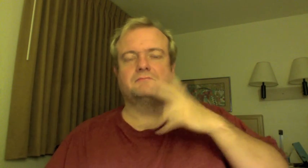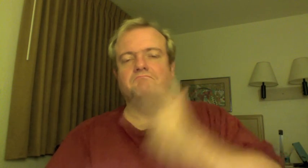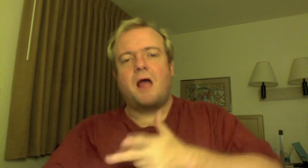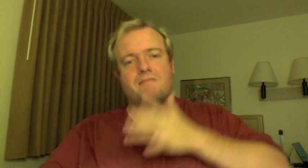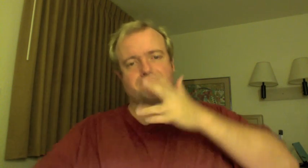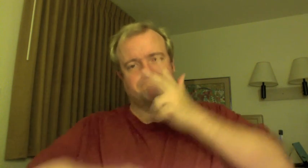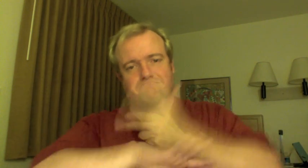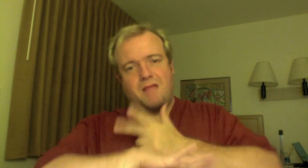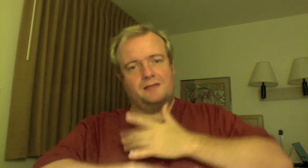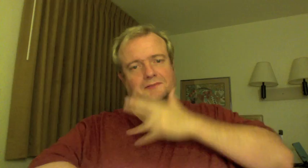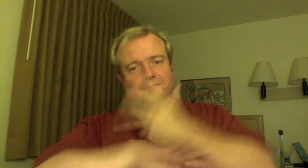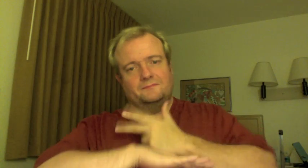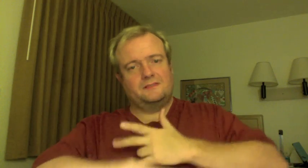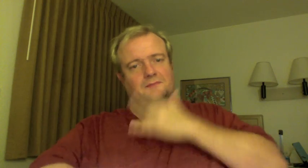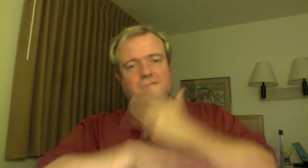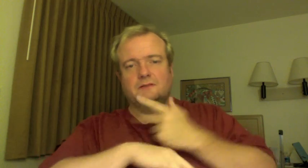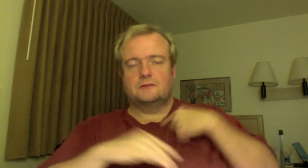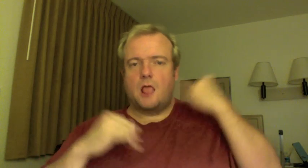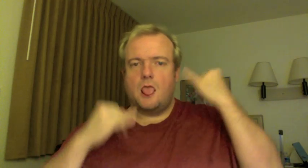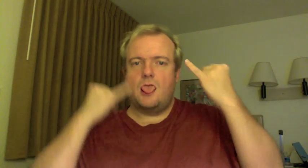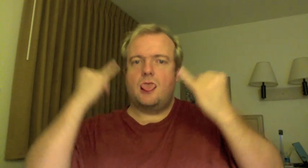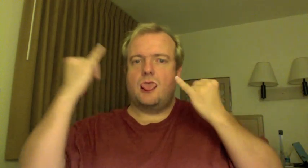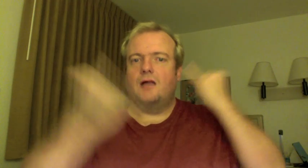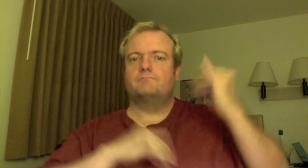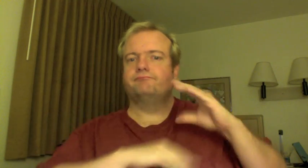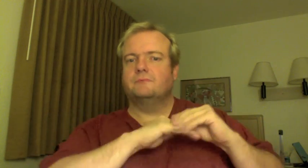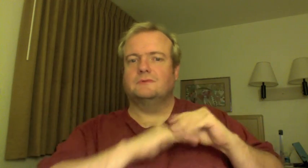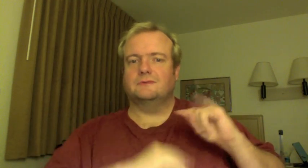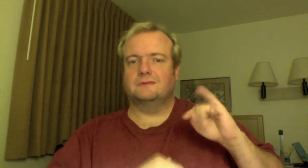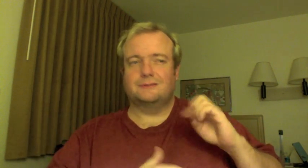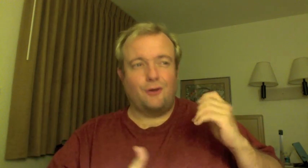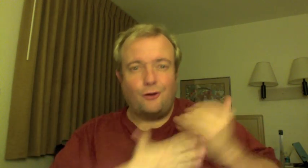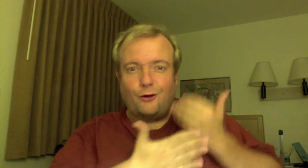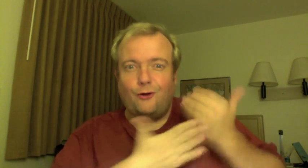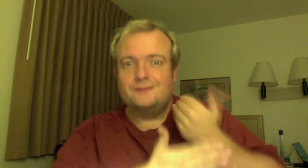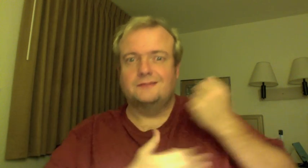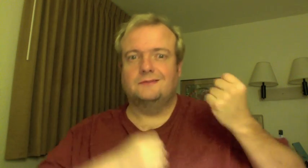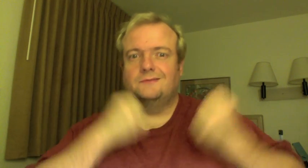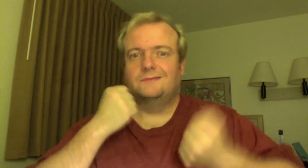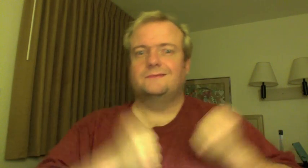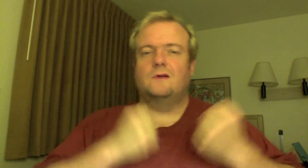Imagine you're an athlete standing in the arena, finding yourself so close to the spectators, you feel like an actor.